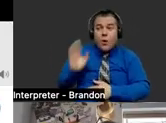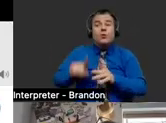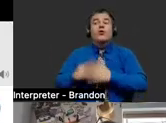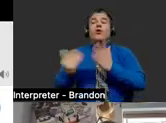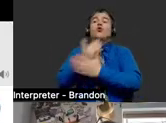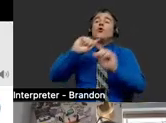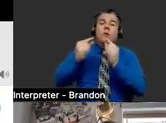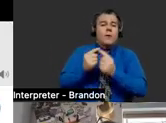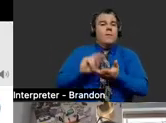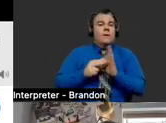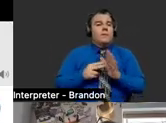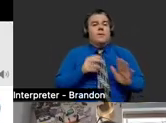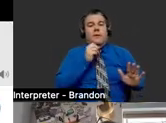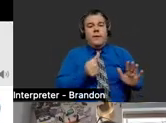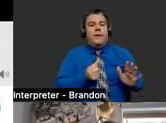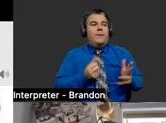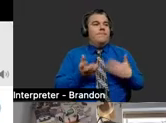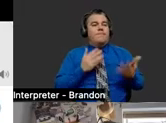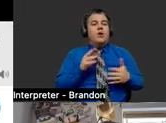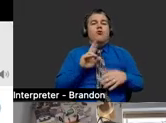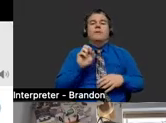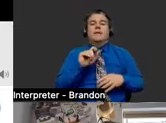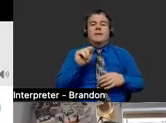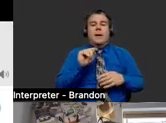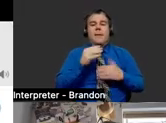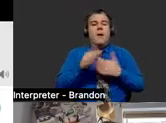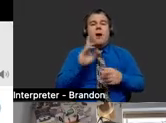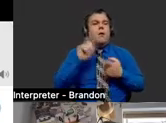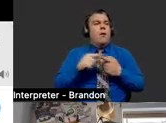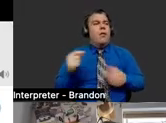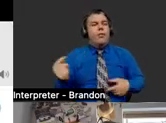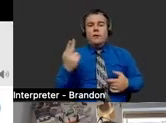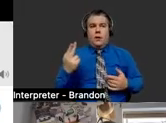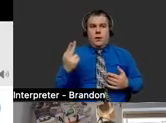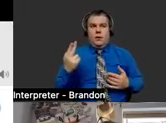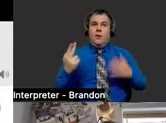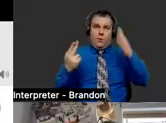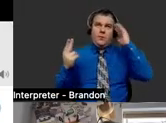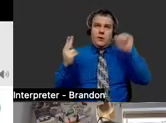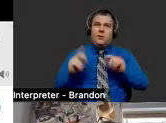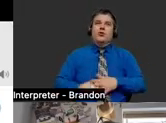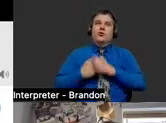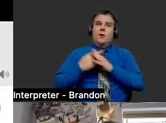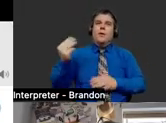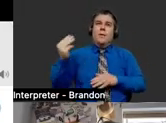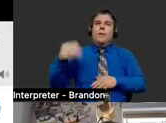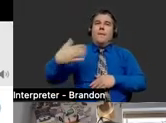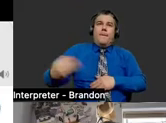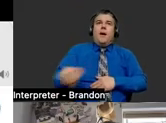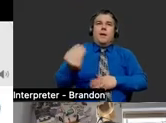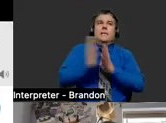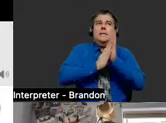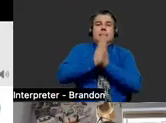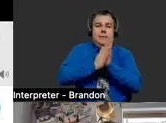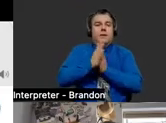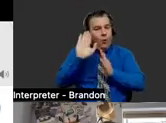get their reset box until like Thursday. They know they can start Monday. It's all going to work out.